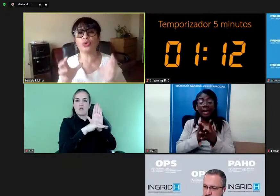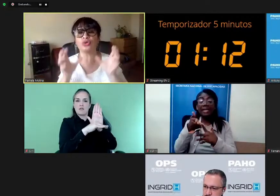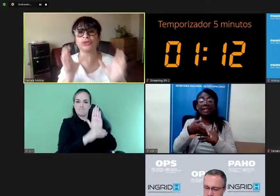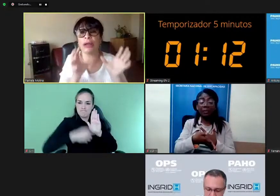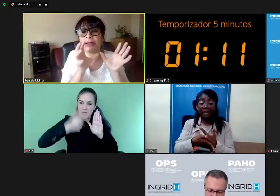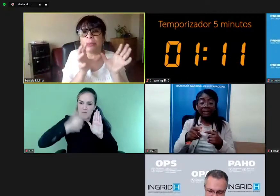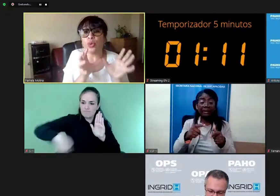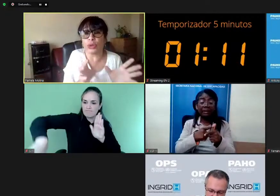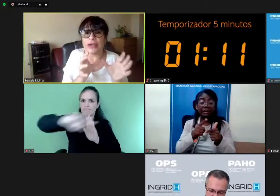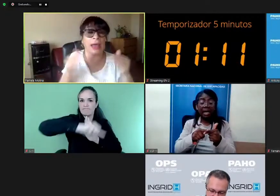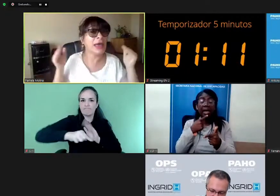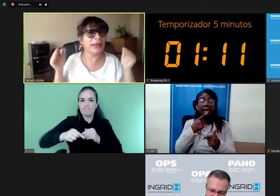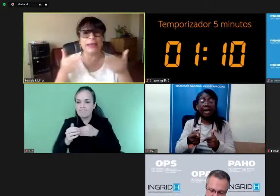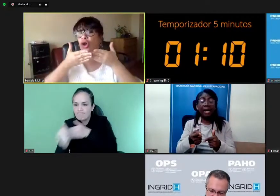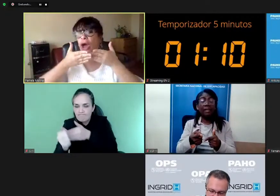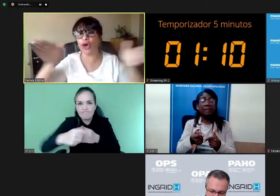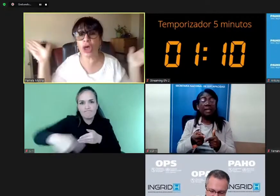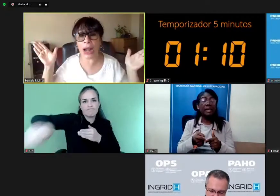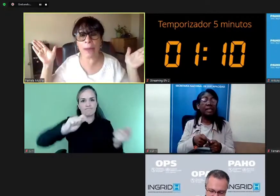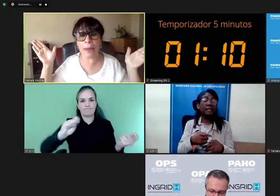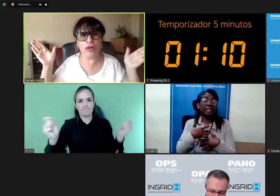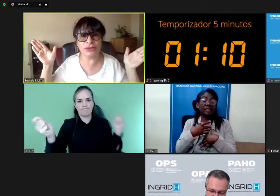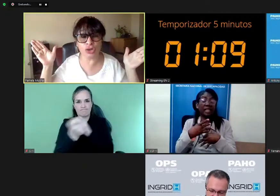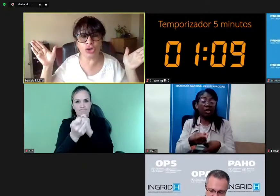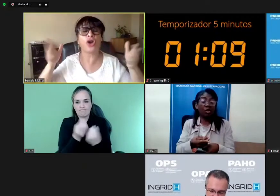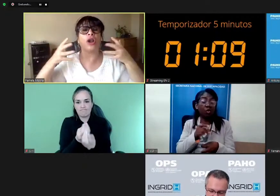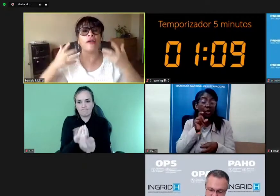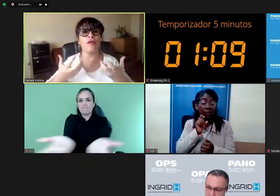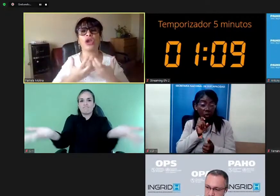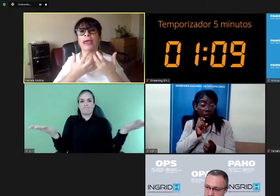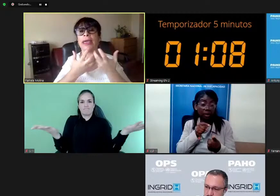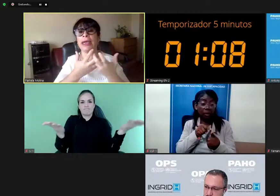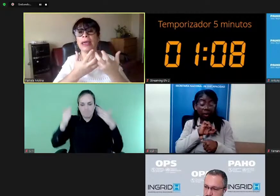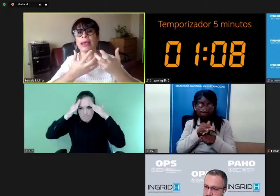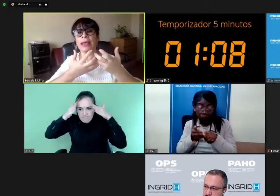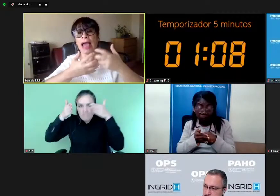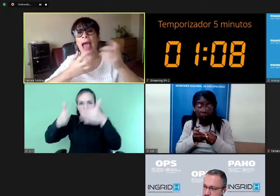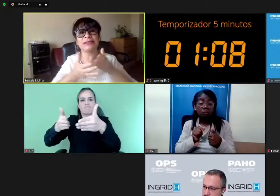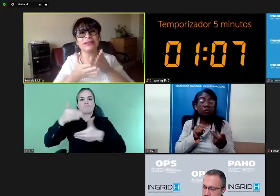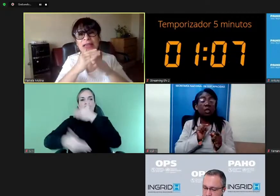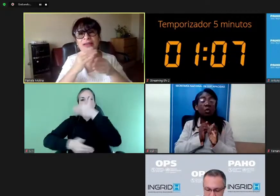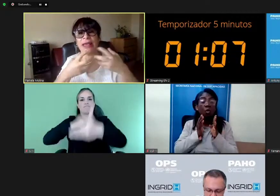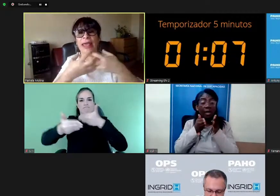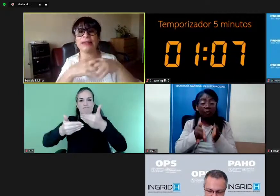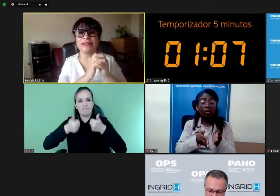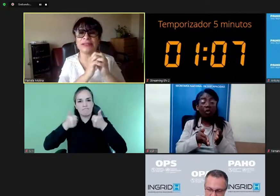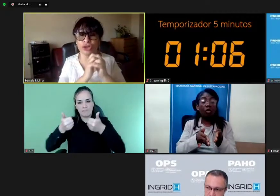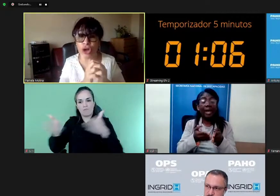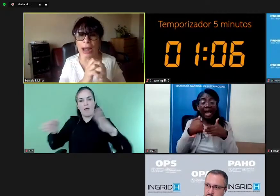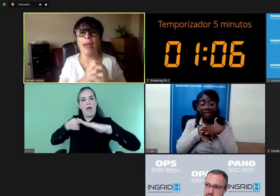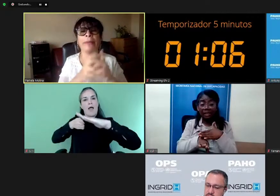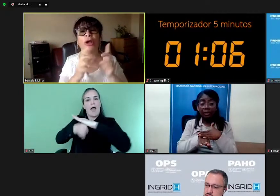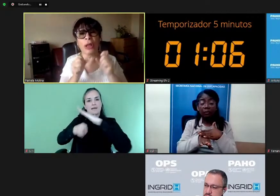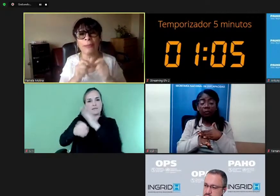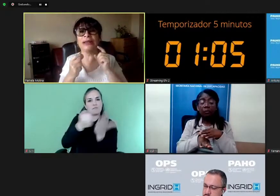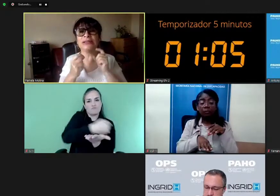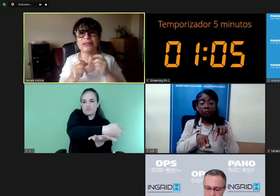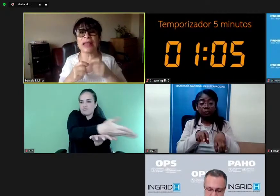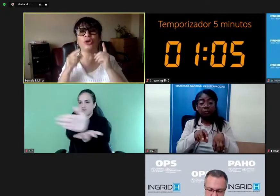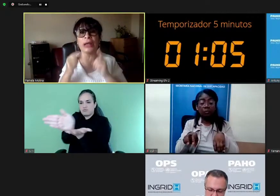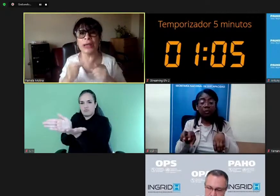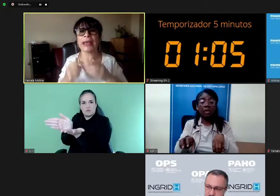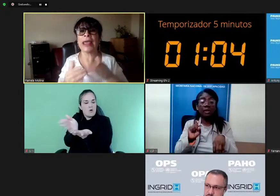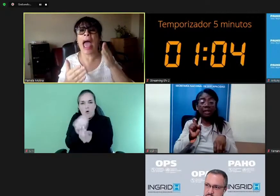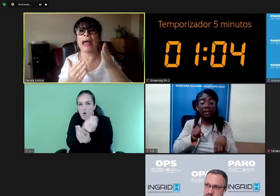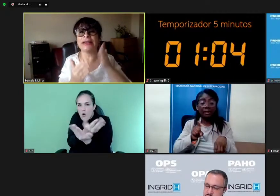work on policies to access be able to access sexual and reproductive